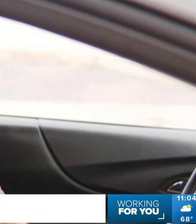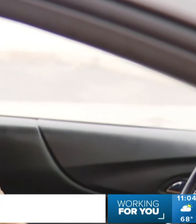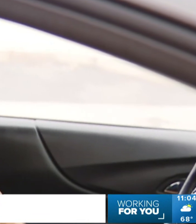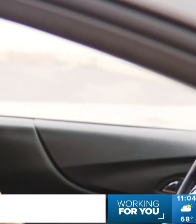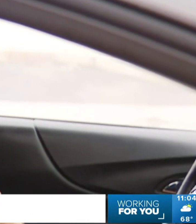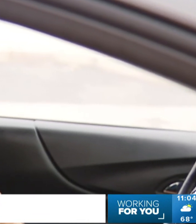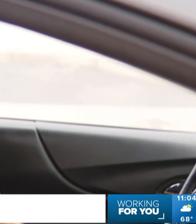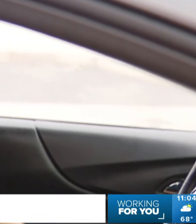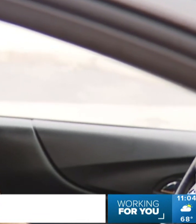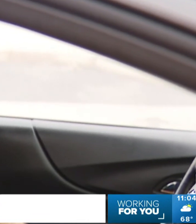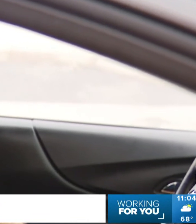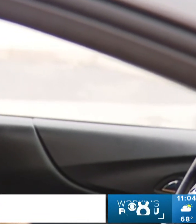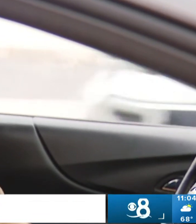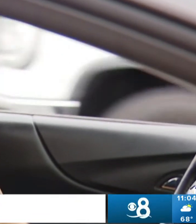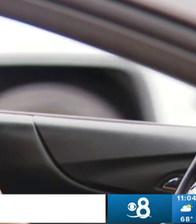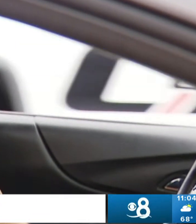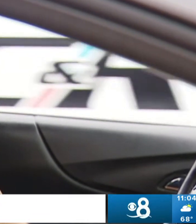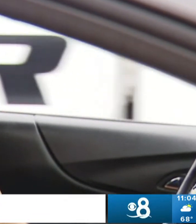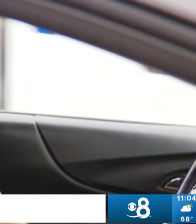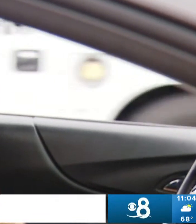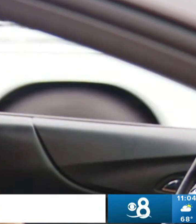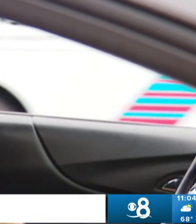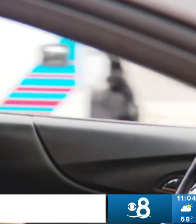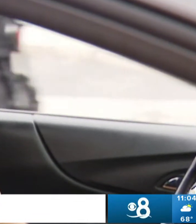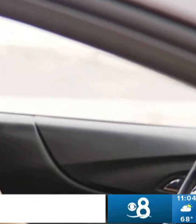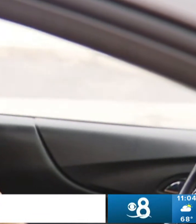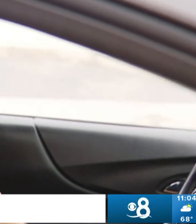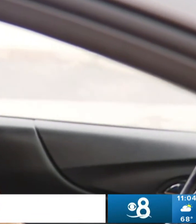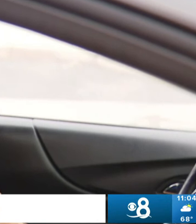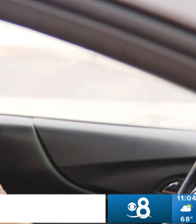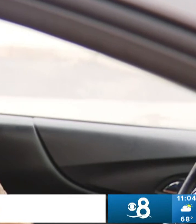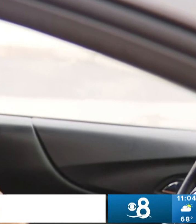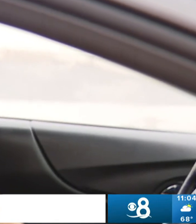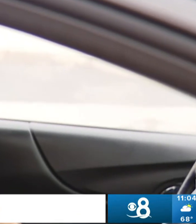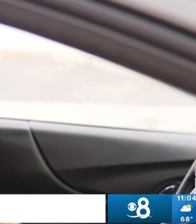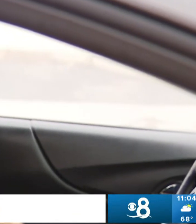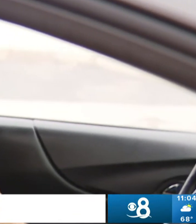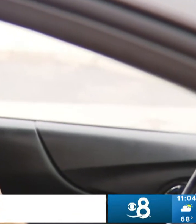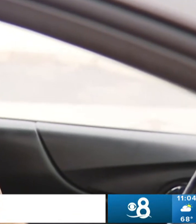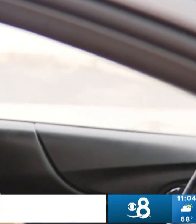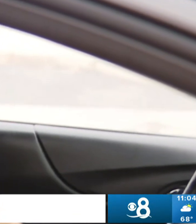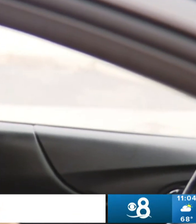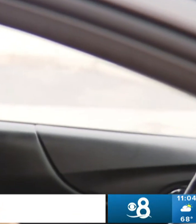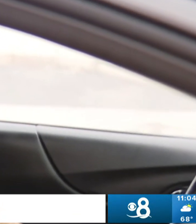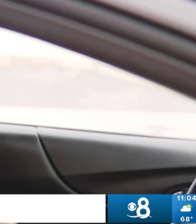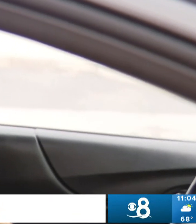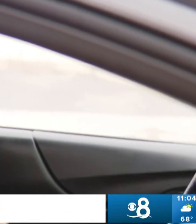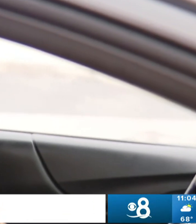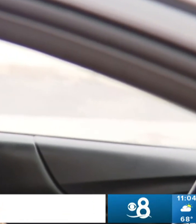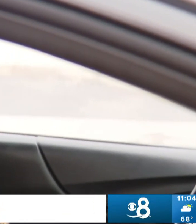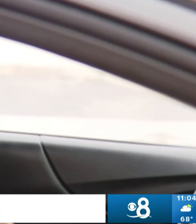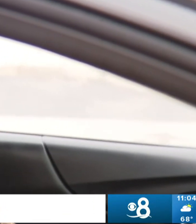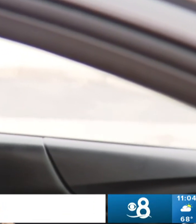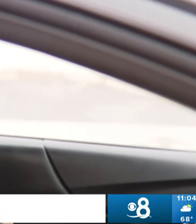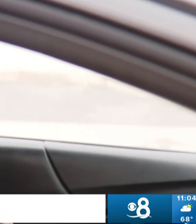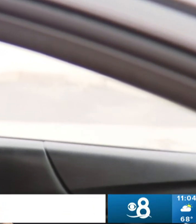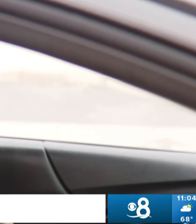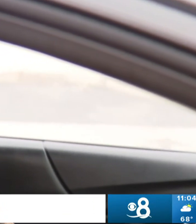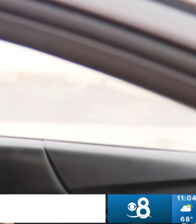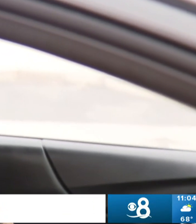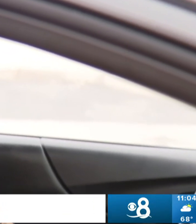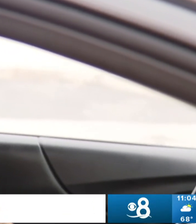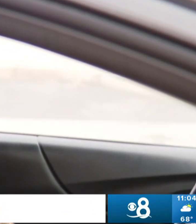dishes, you know, taking a shower, you know, just kind of rinsing things off. You know, I mean, we can still boil the water,